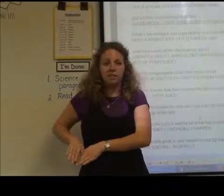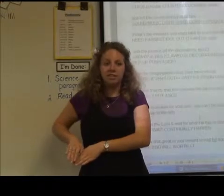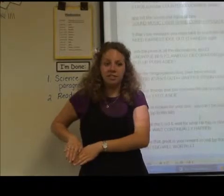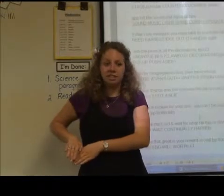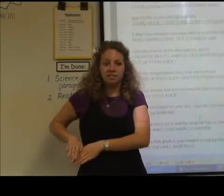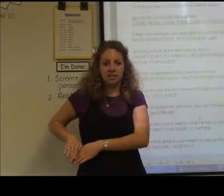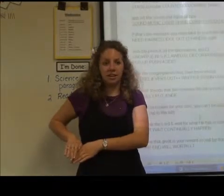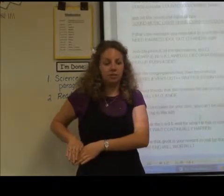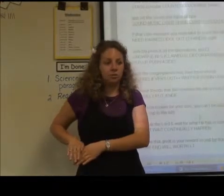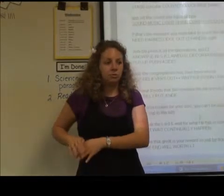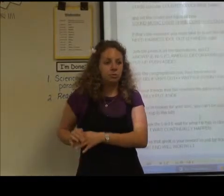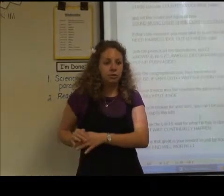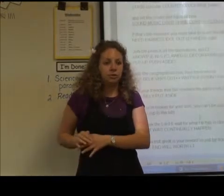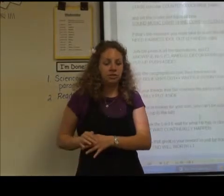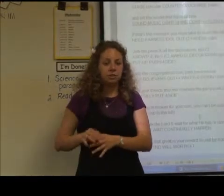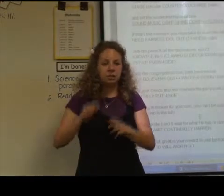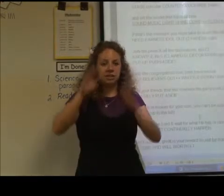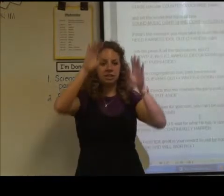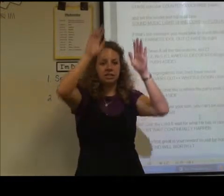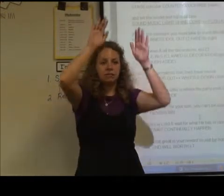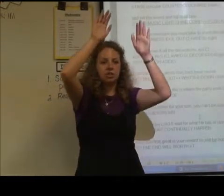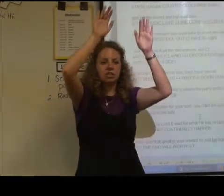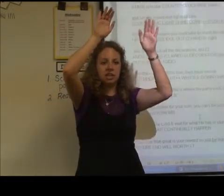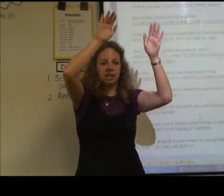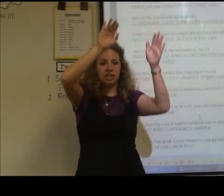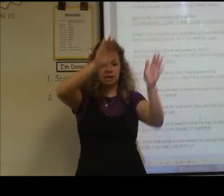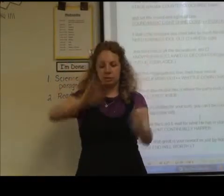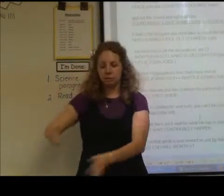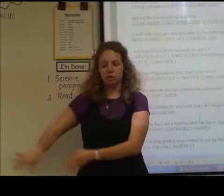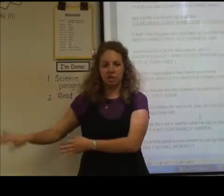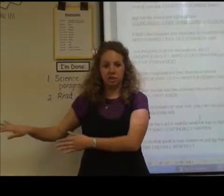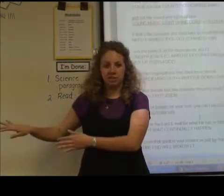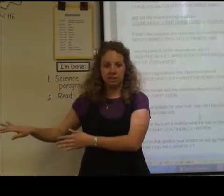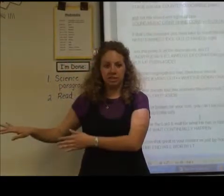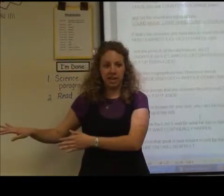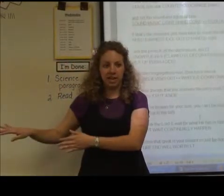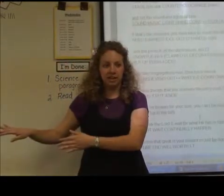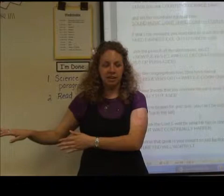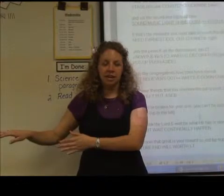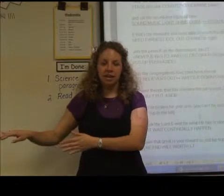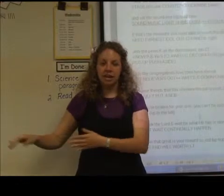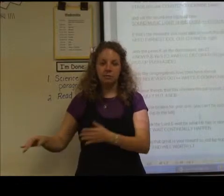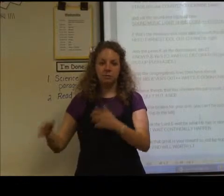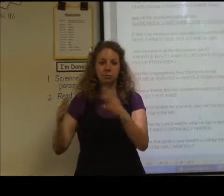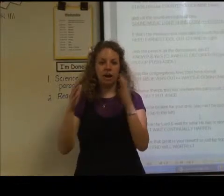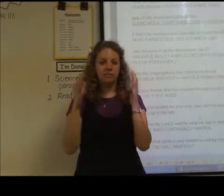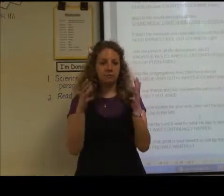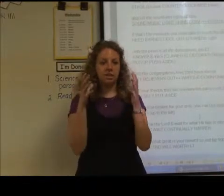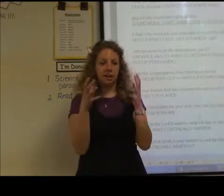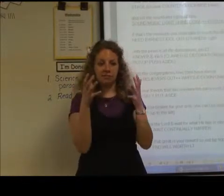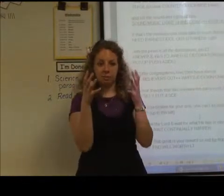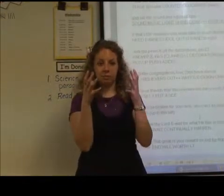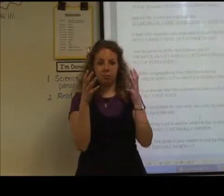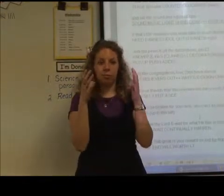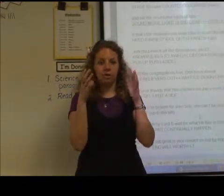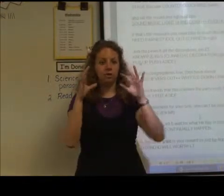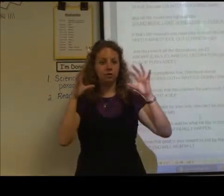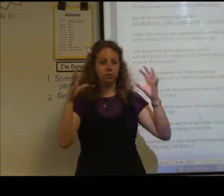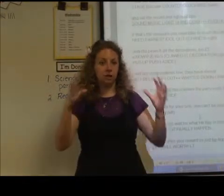of the things that I learned when we were doing this one is I was just taking and I was pushing it off to the side, and I was told you have to be careful with your